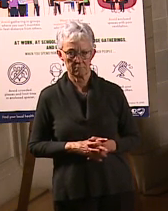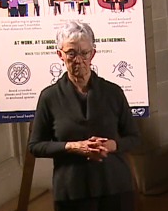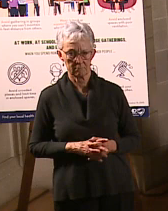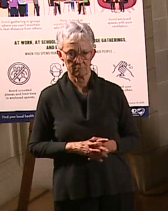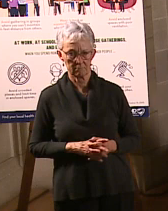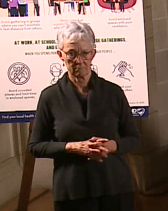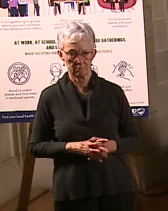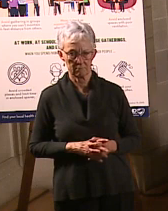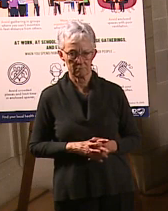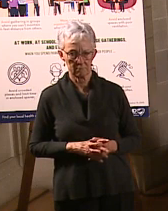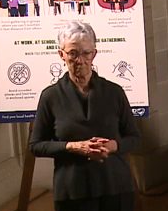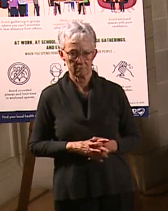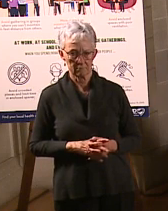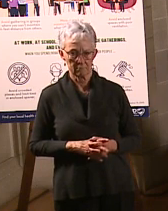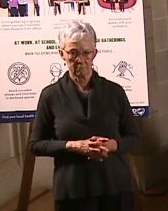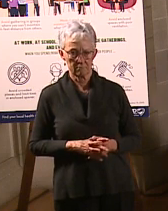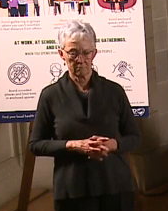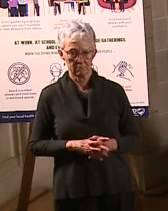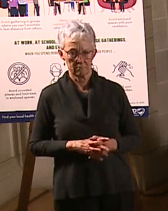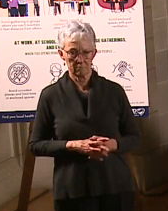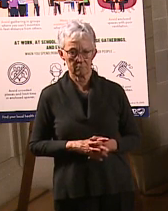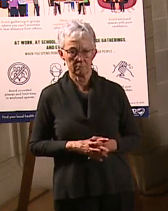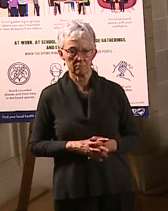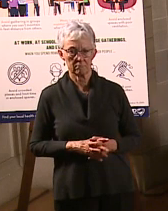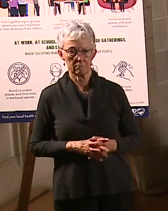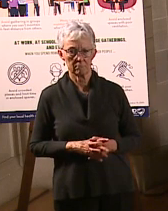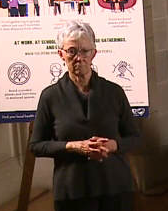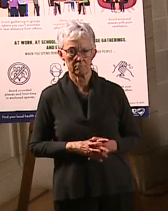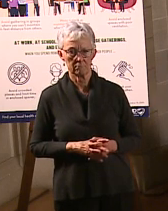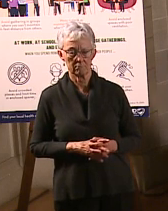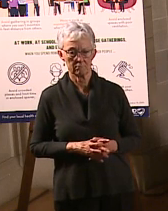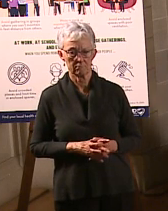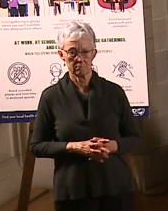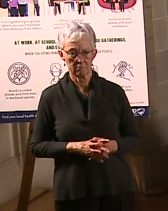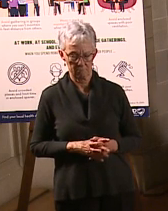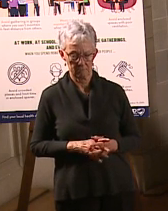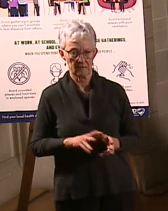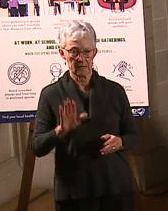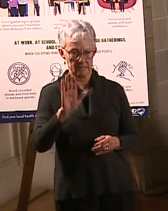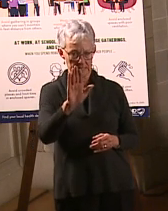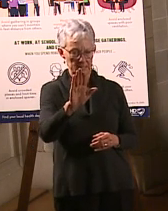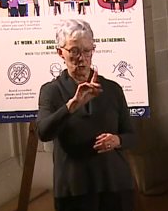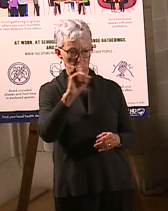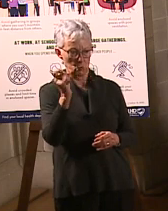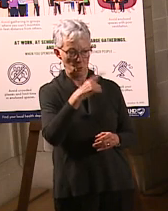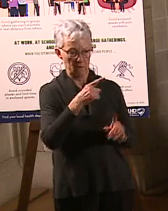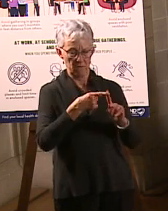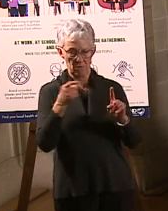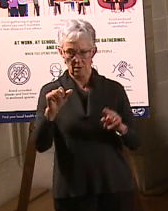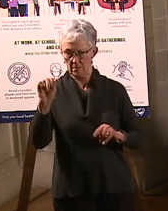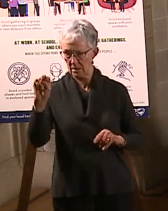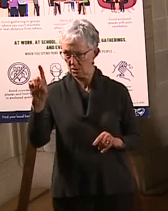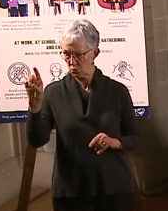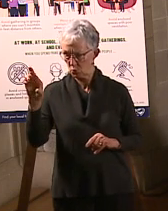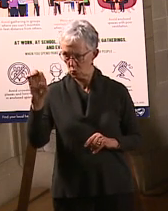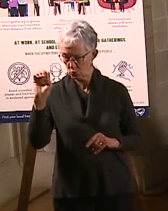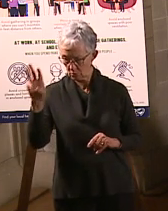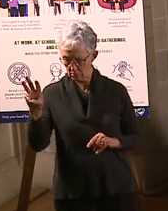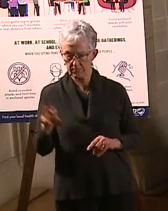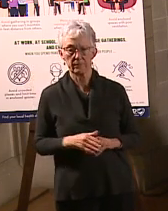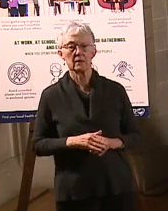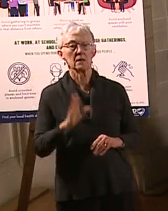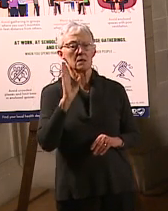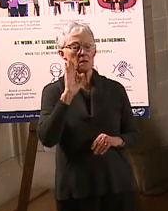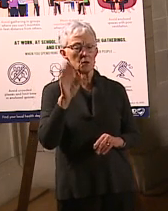area, which has a little bit higher demand, so that they can catch up? So the question from Andrew is, he's asking, hey, some of